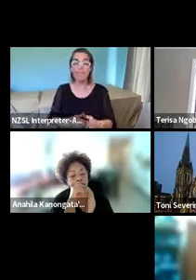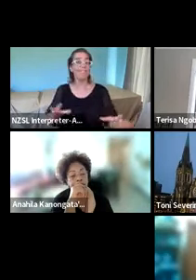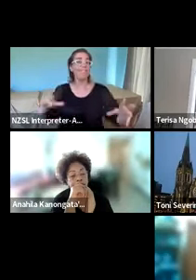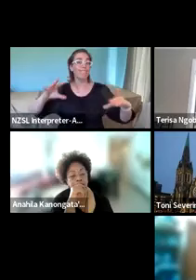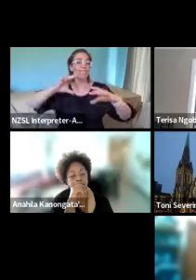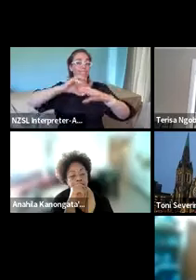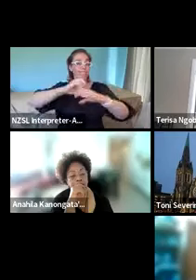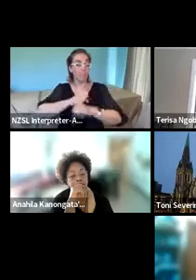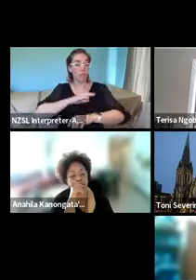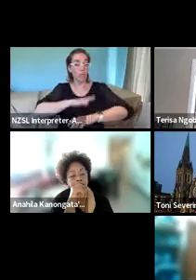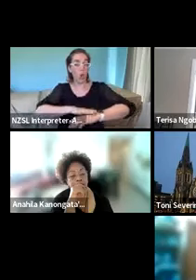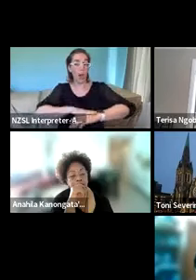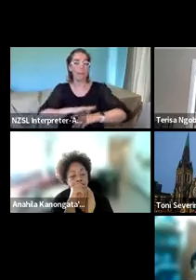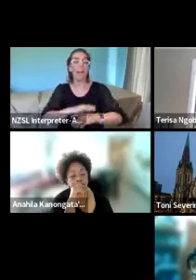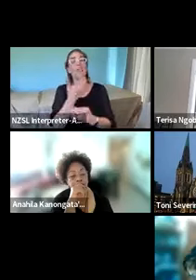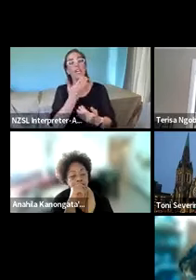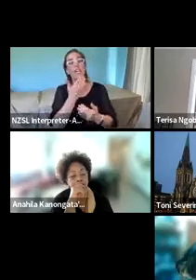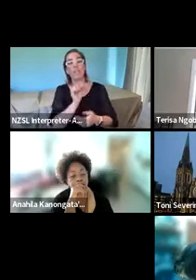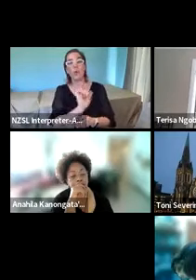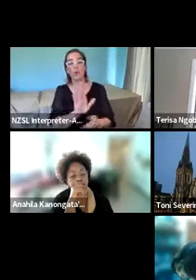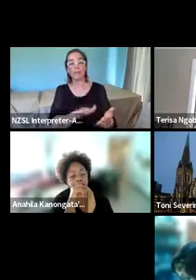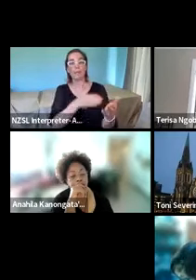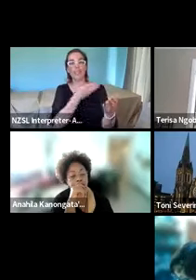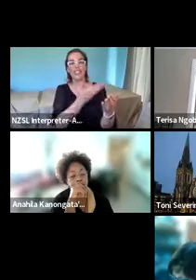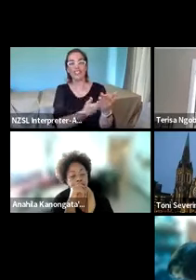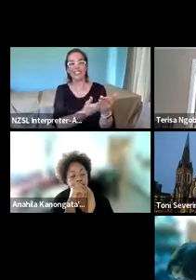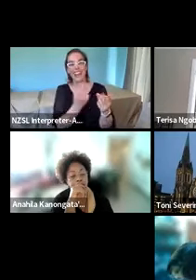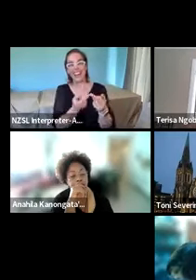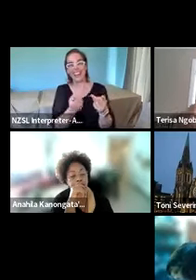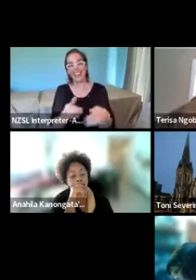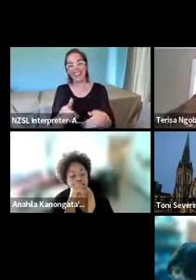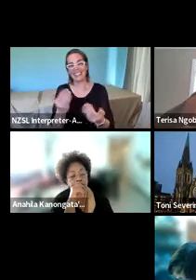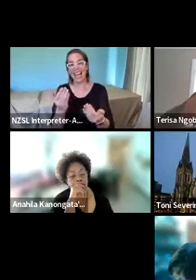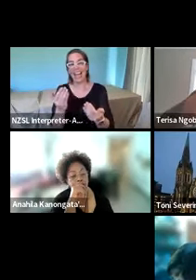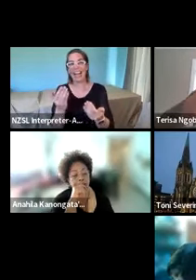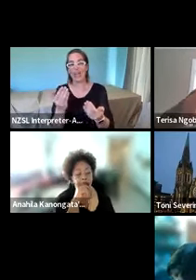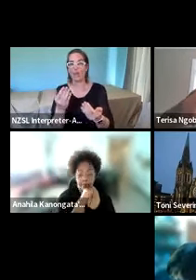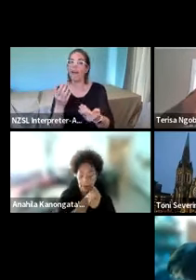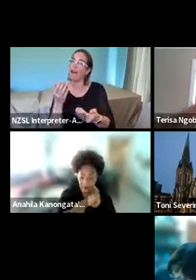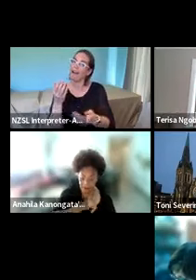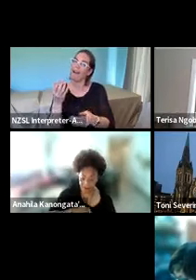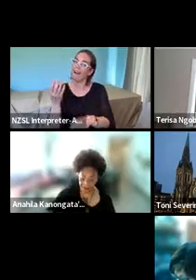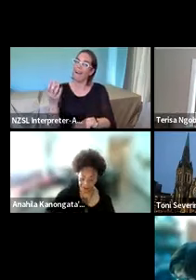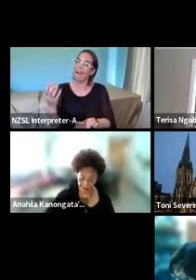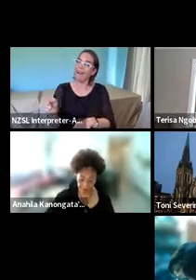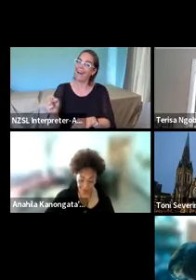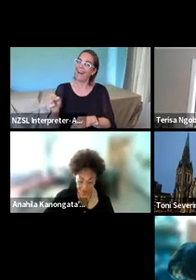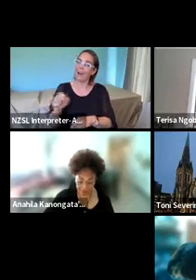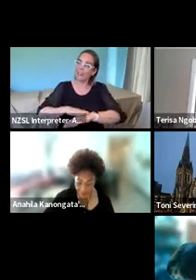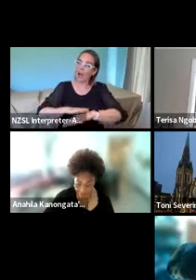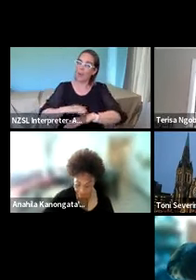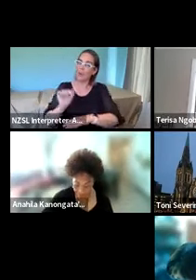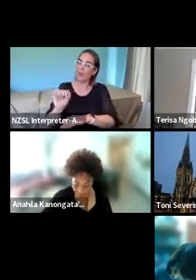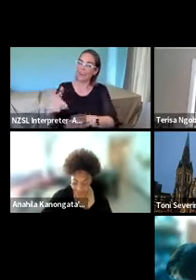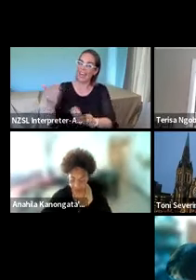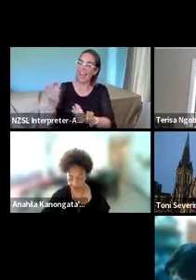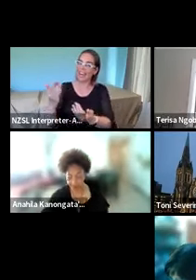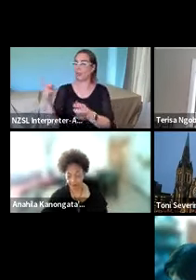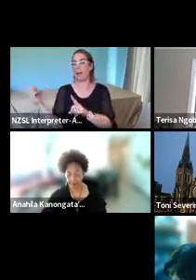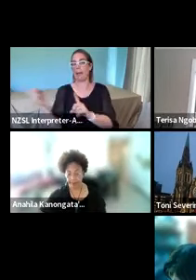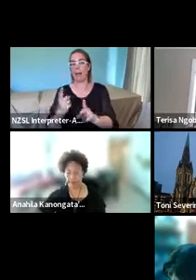time. Thank you for your submission. Another day that you've taken out time out of your day to come